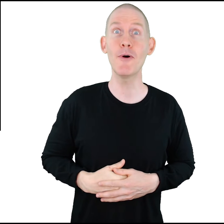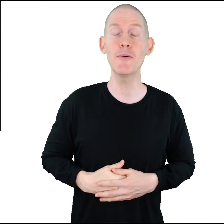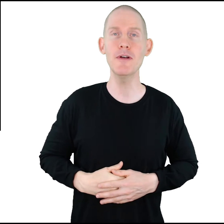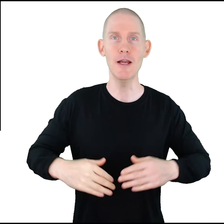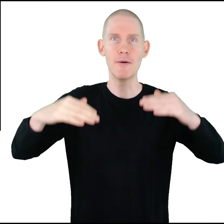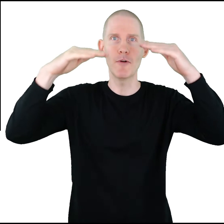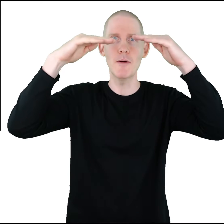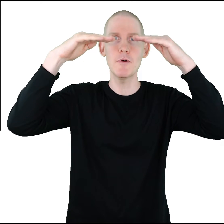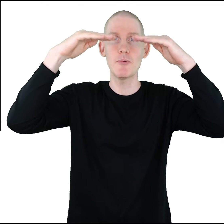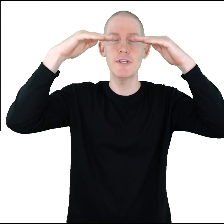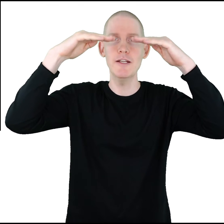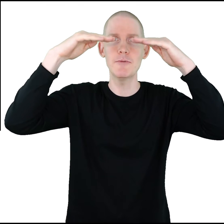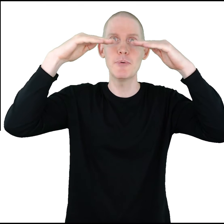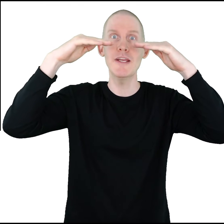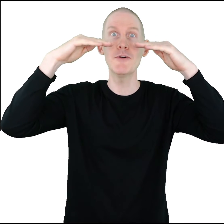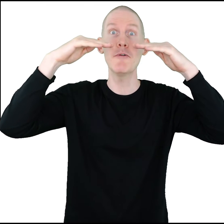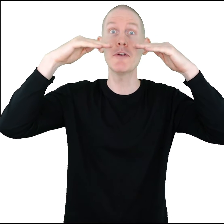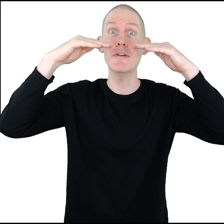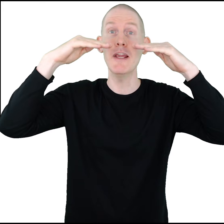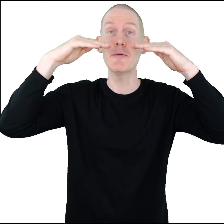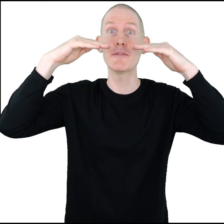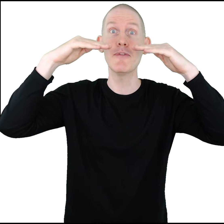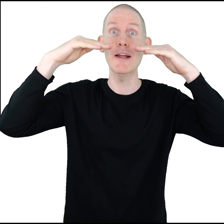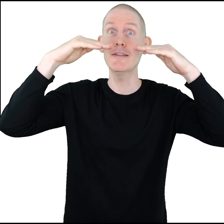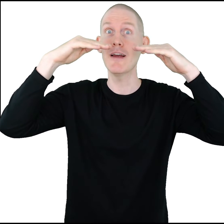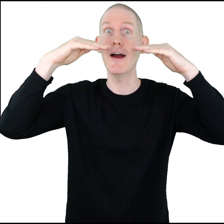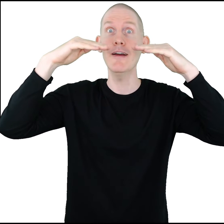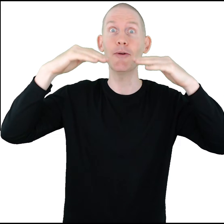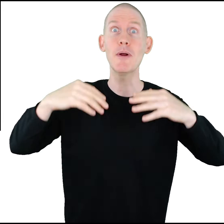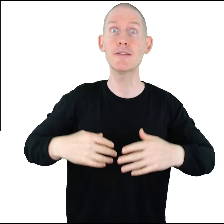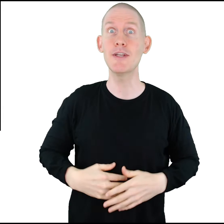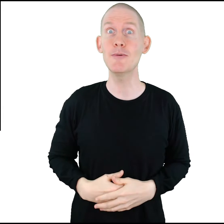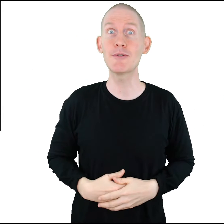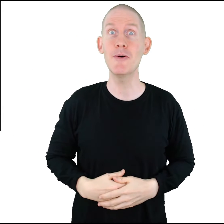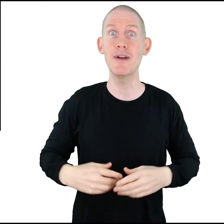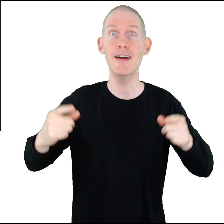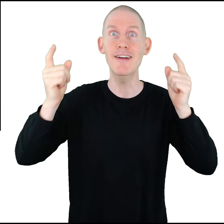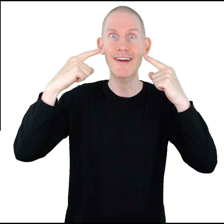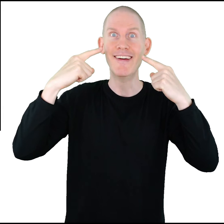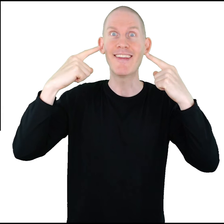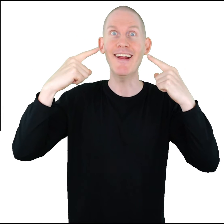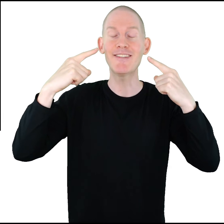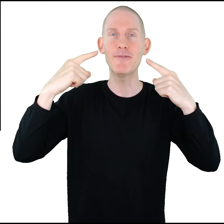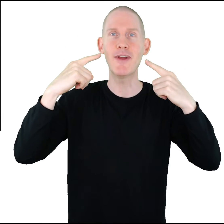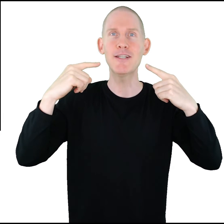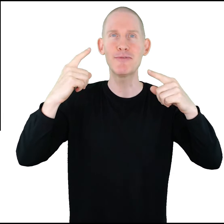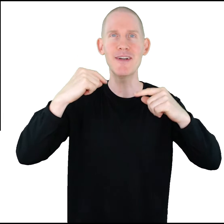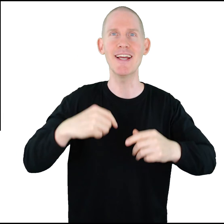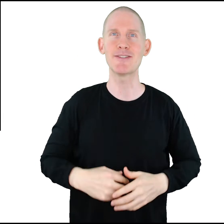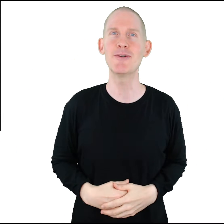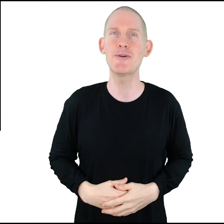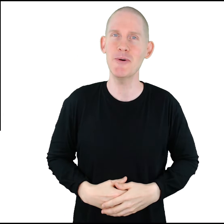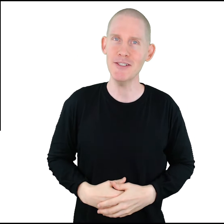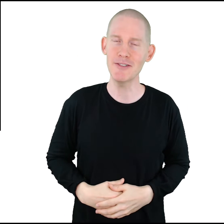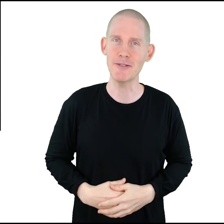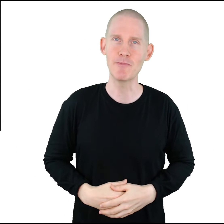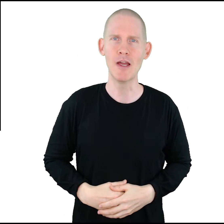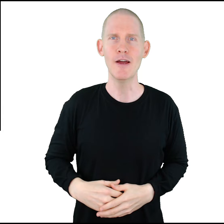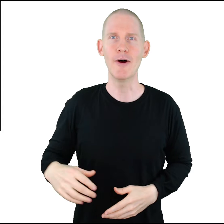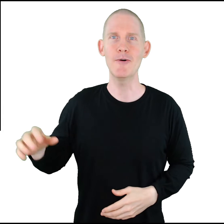forward. Remember, pretend you're peeking over your neighbor's fence. You want to see what's going on? That's the face for a yes-no question.